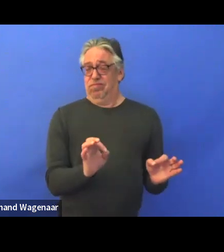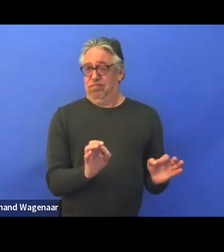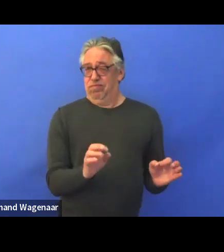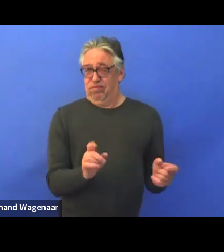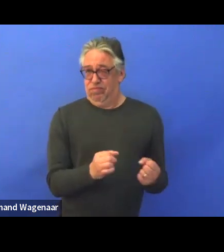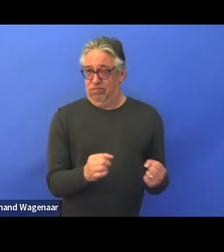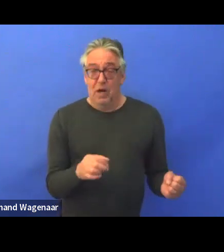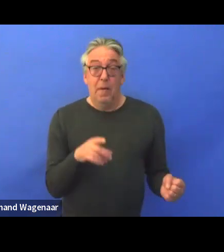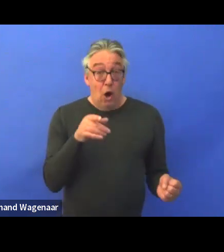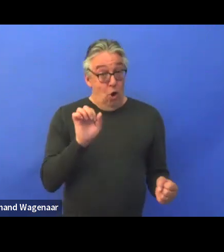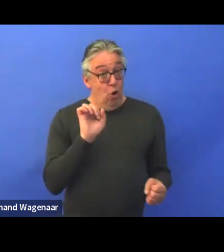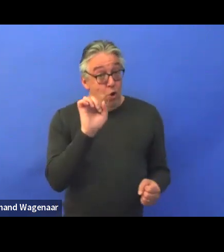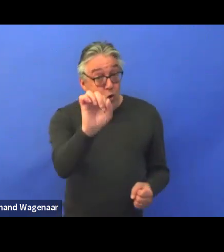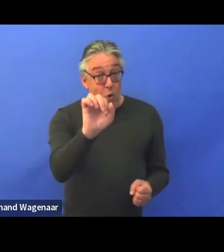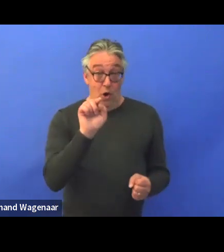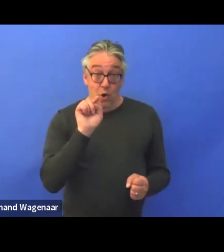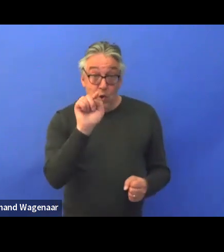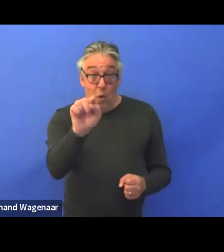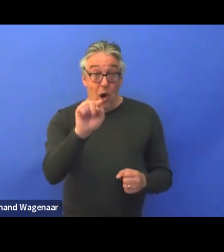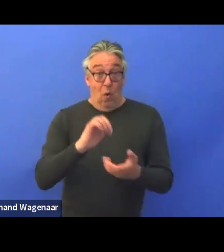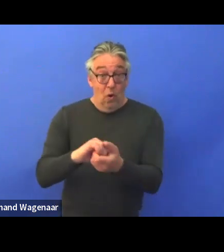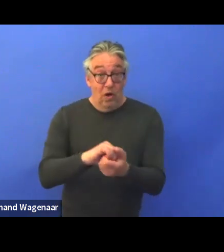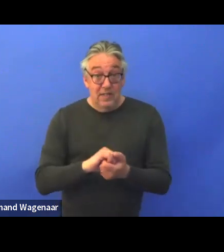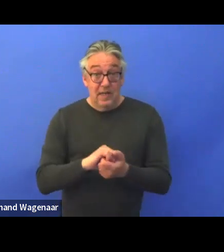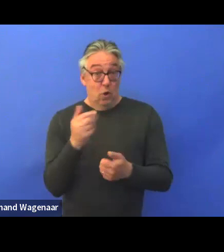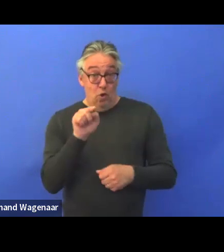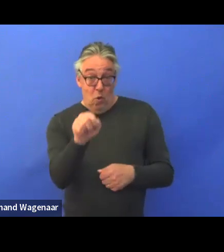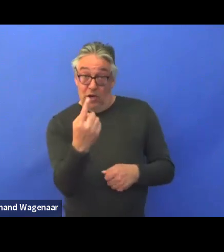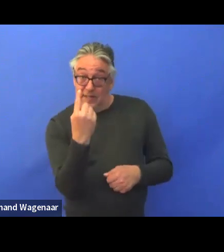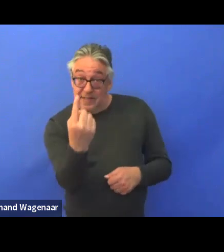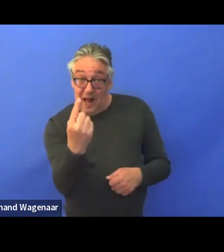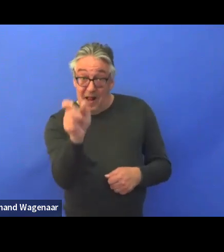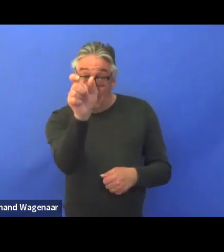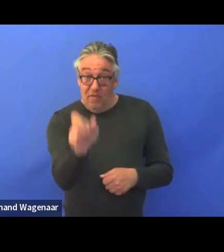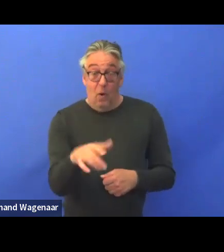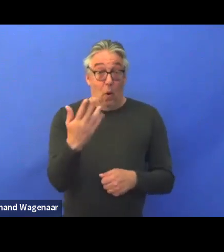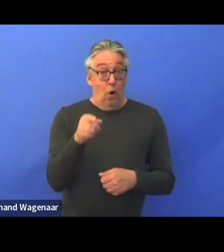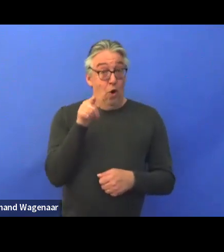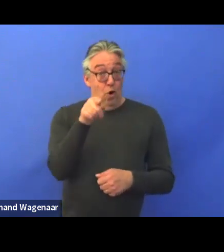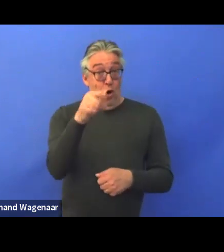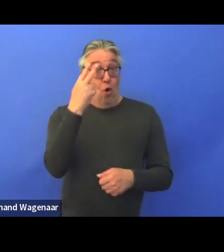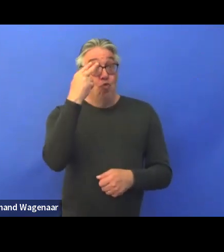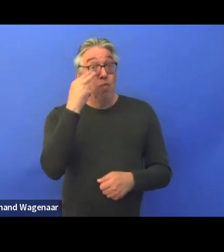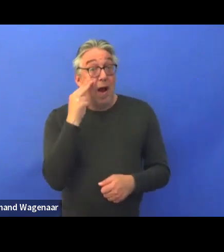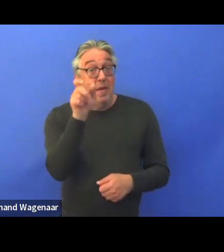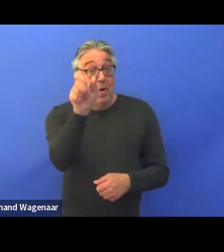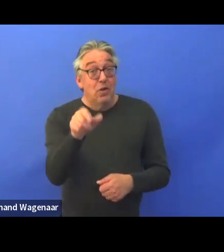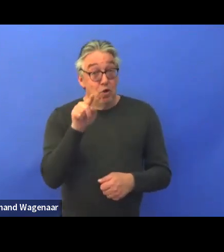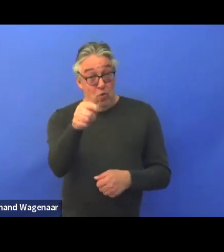your organizations, as an individual, even as a blind author,